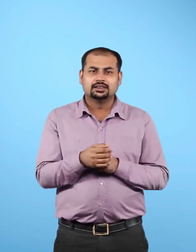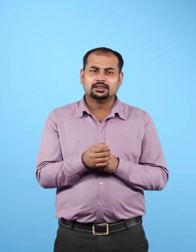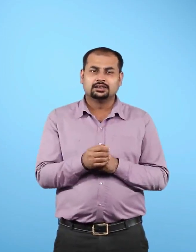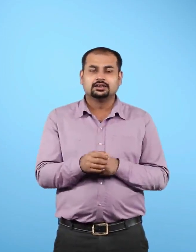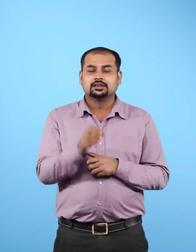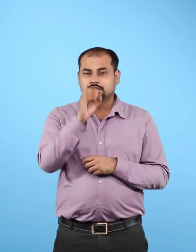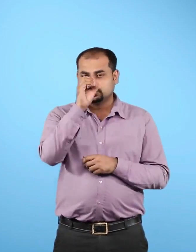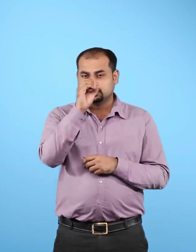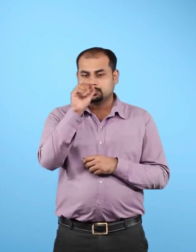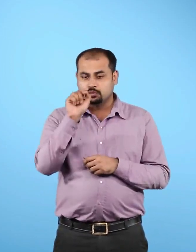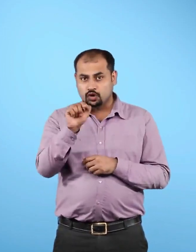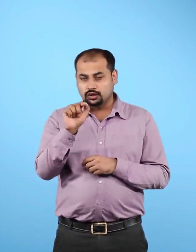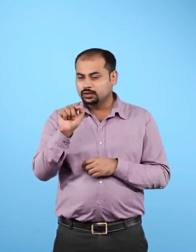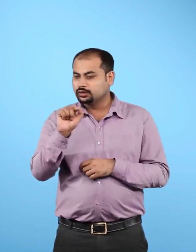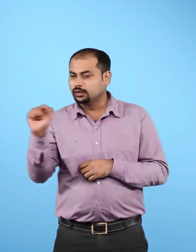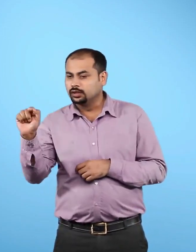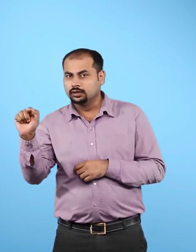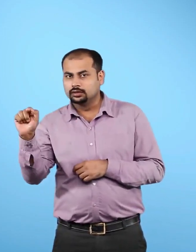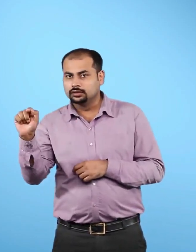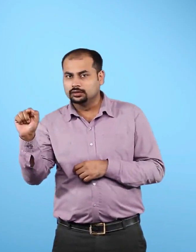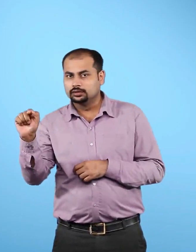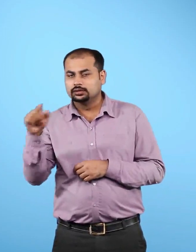0.dash sheet is black.